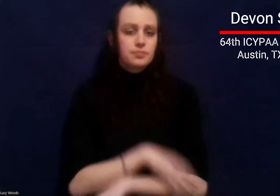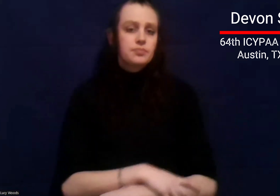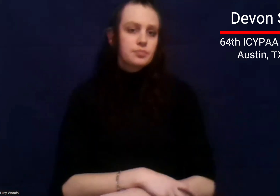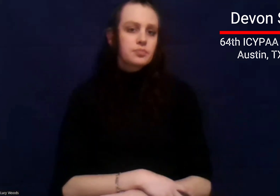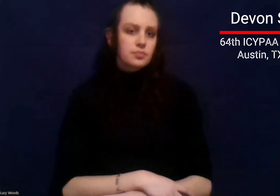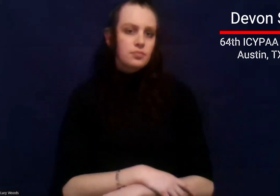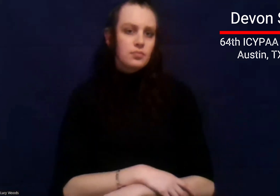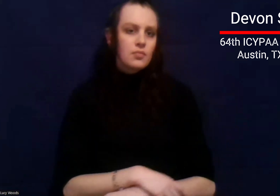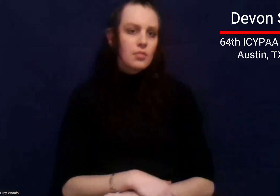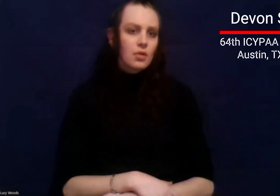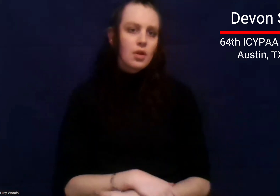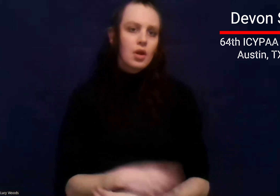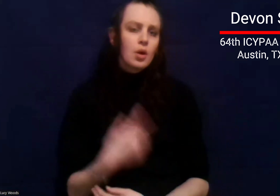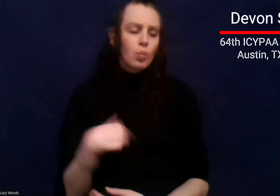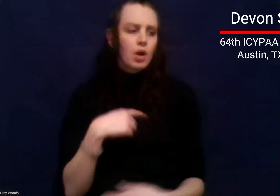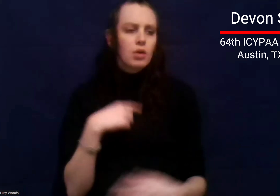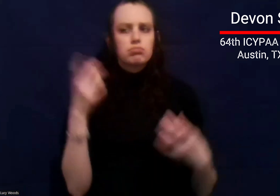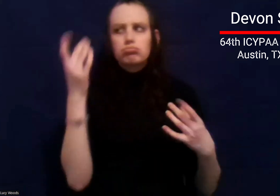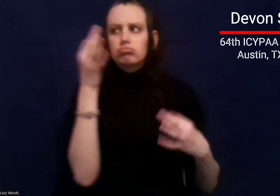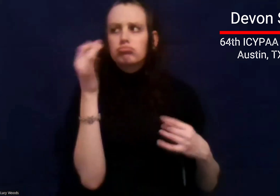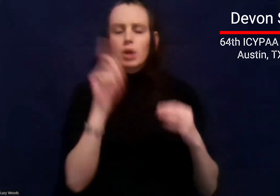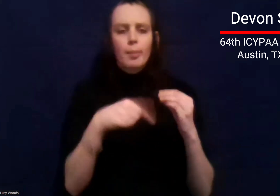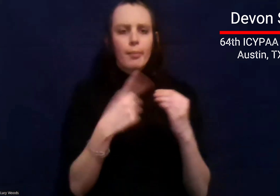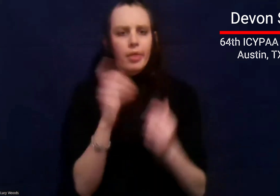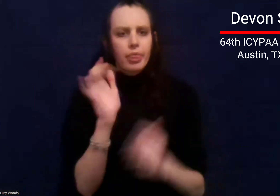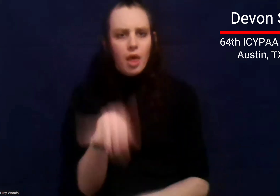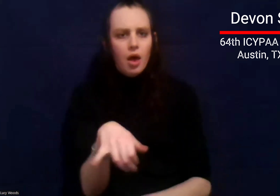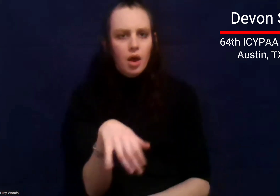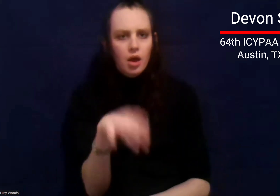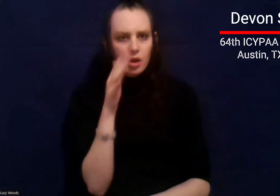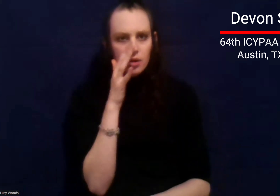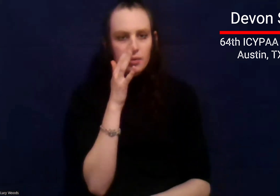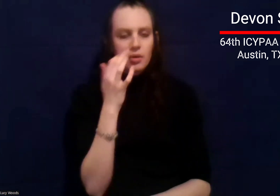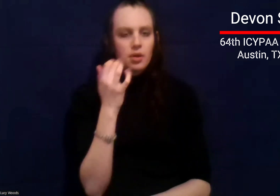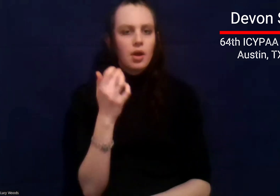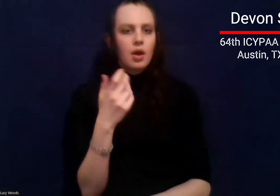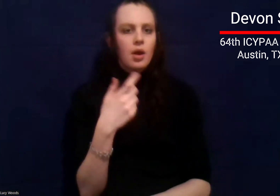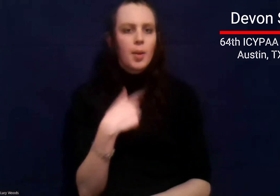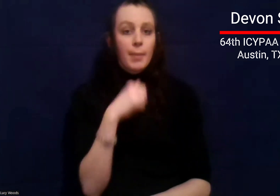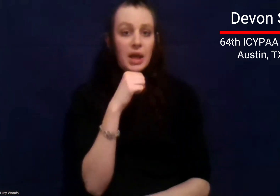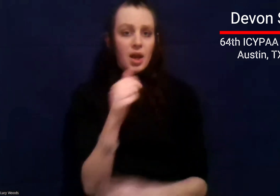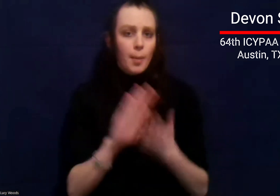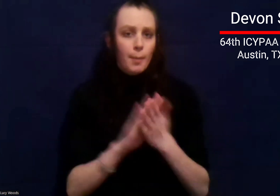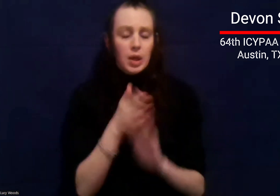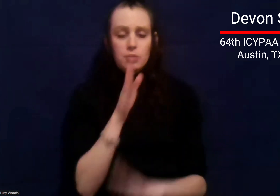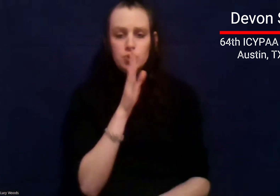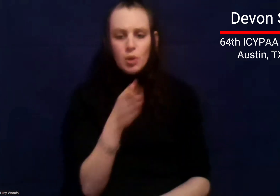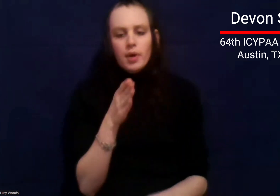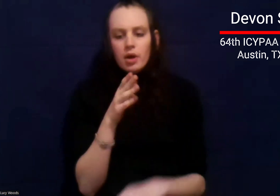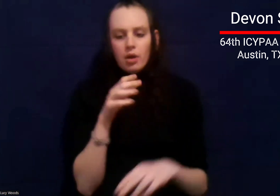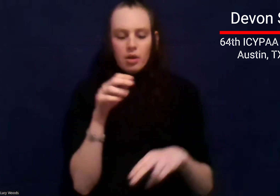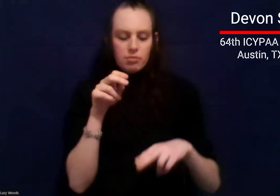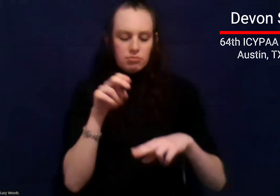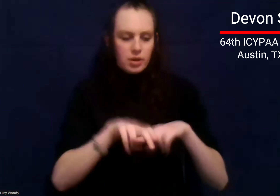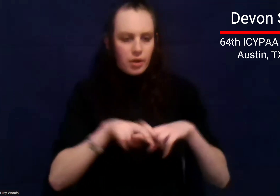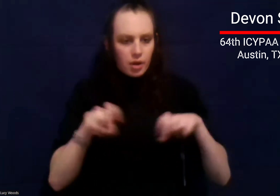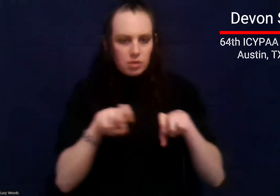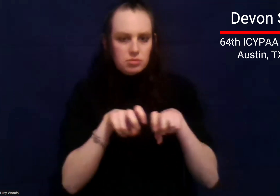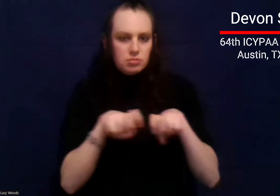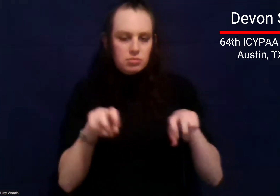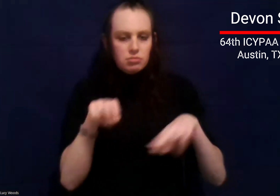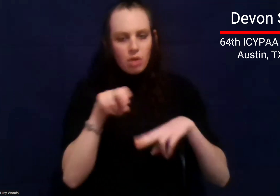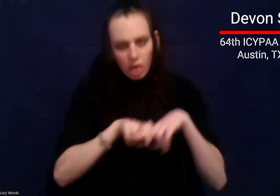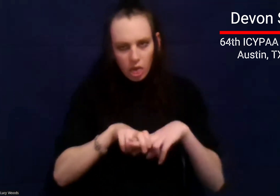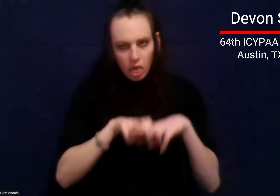that we take into consideration when we get sober, because I didn't get sober to sit on my couch and hide away from the rest of my life. I got sober